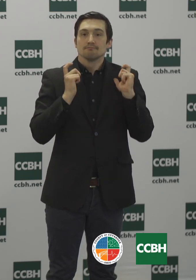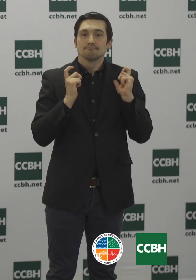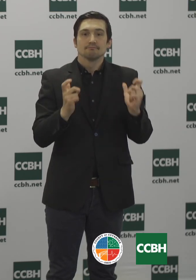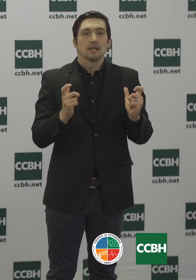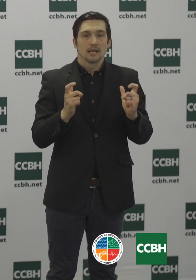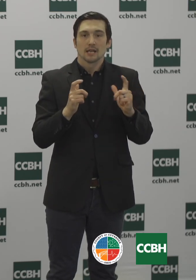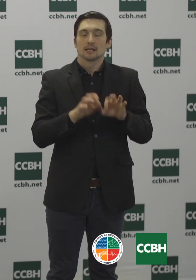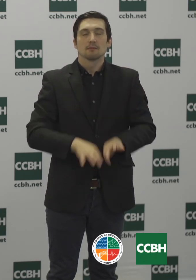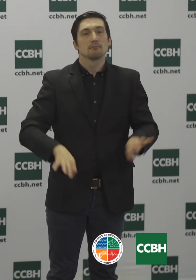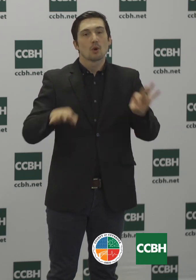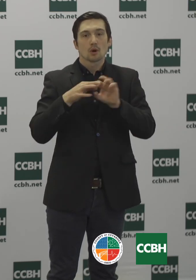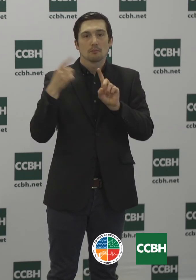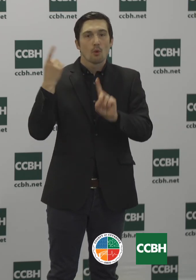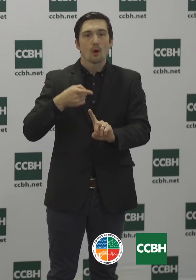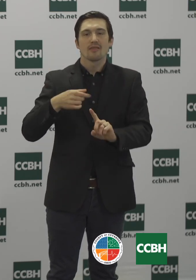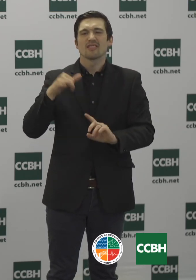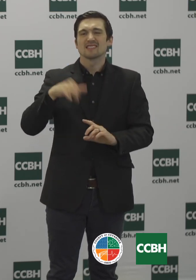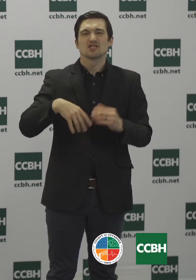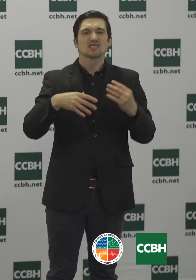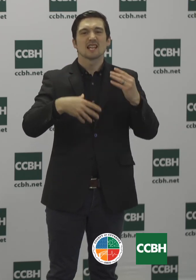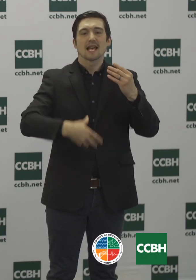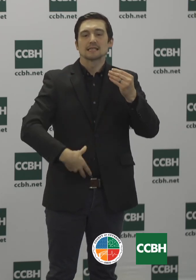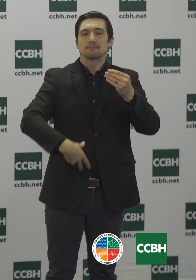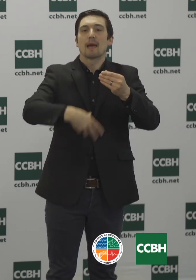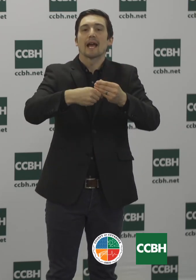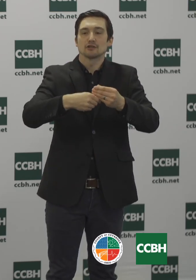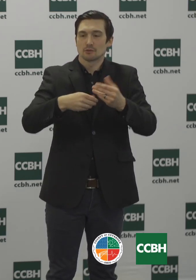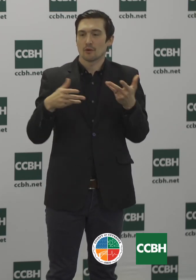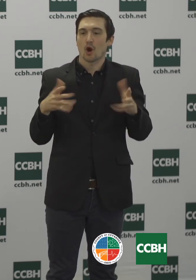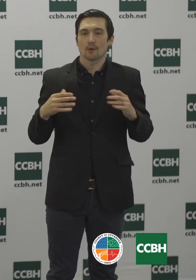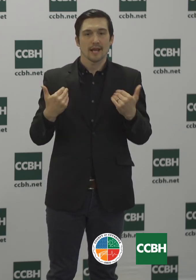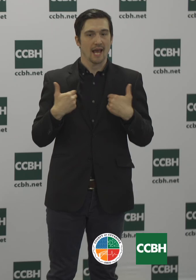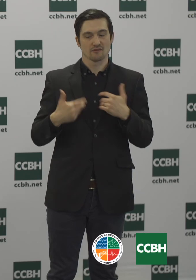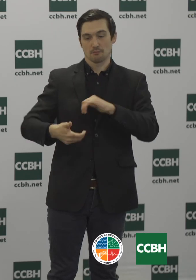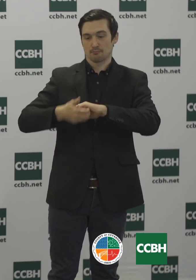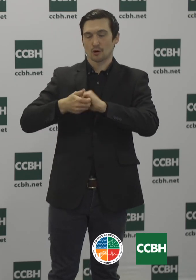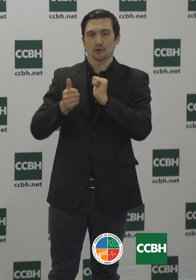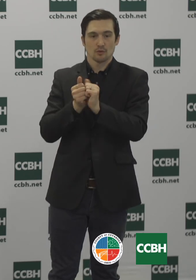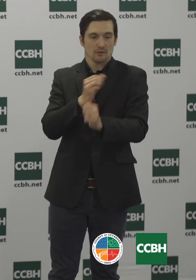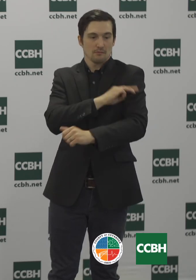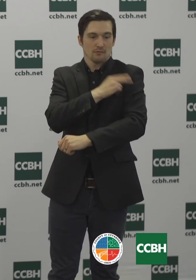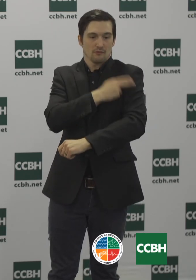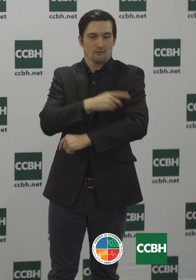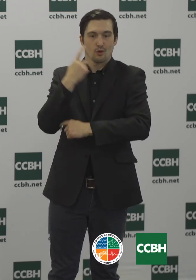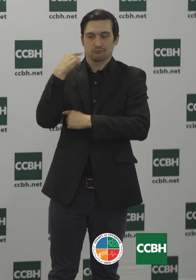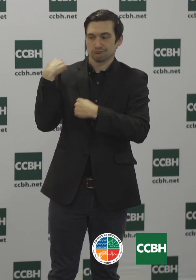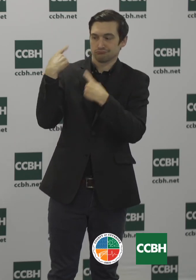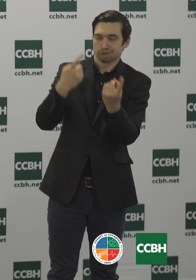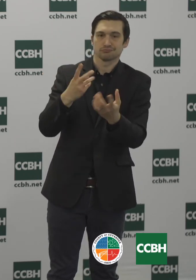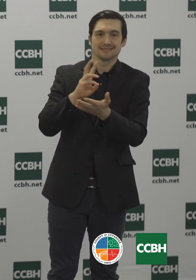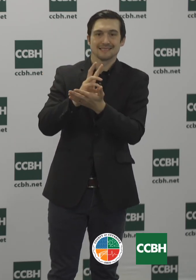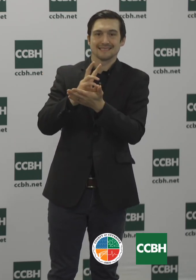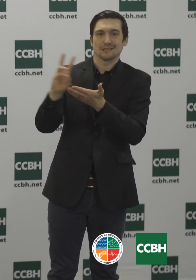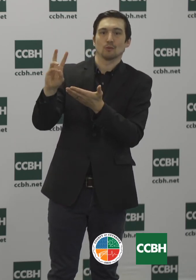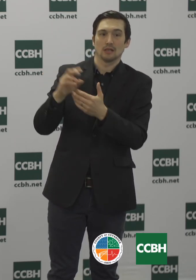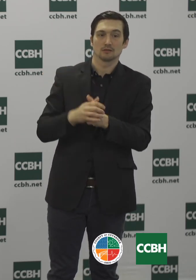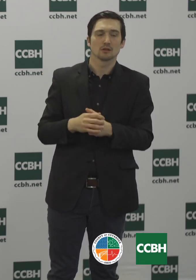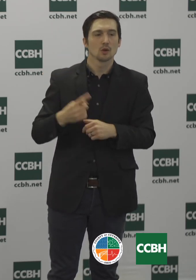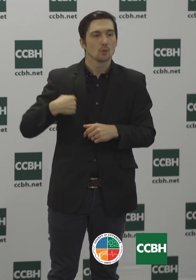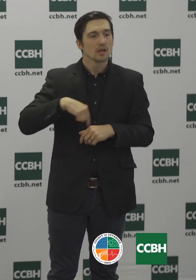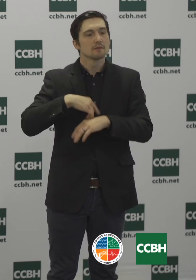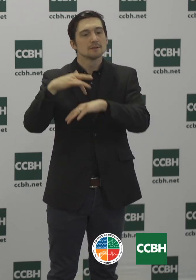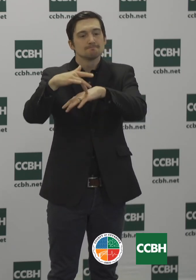is simply an expansion of what we've been doing with Metro Health for the last 6 weeks. So we've been in these